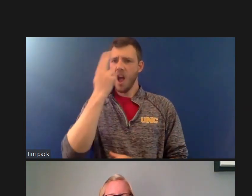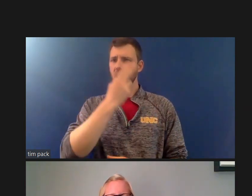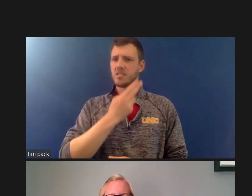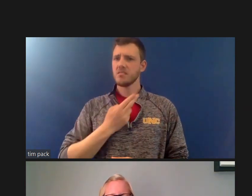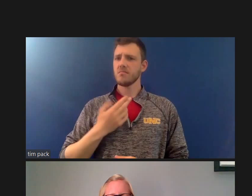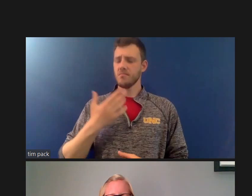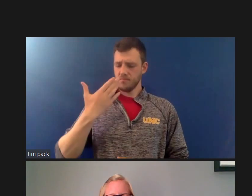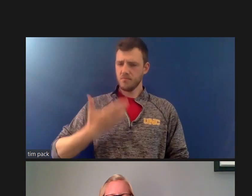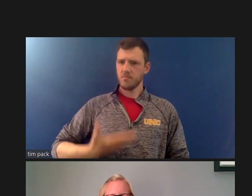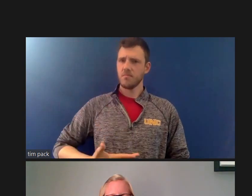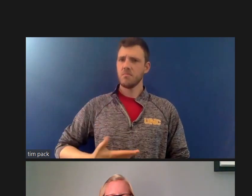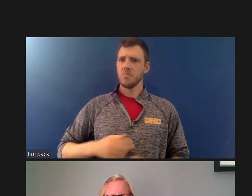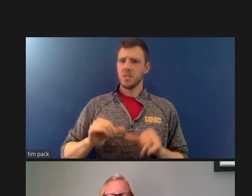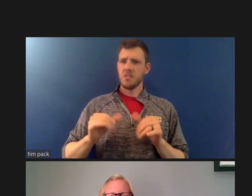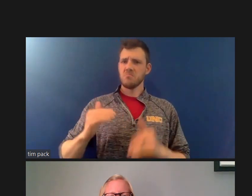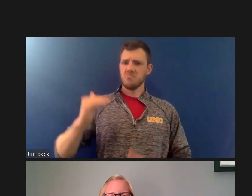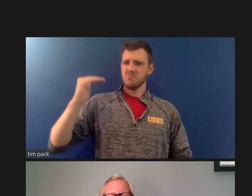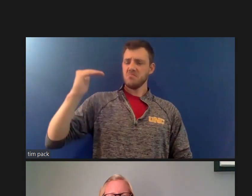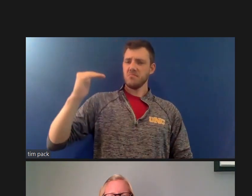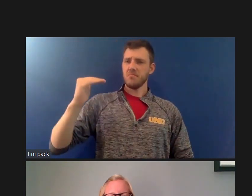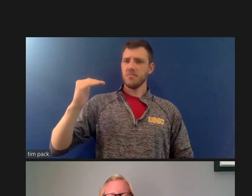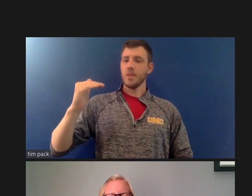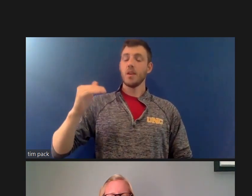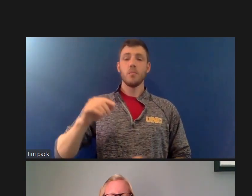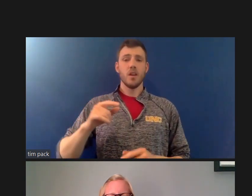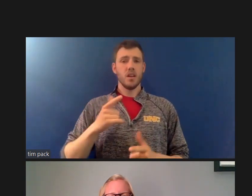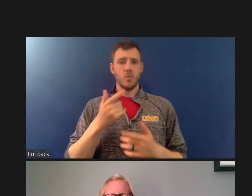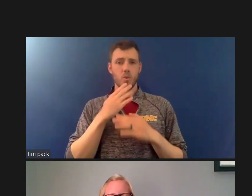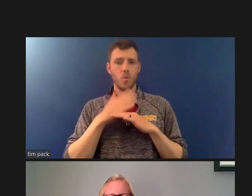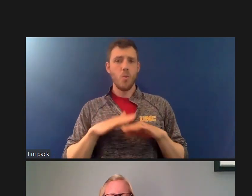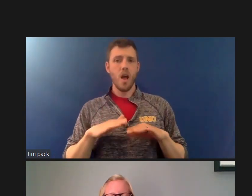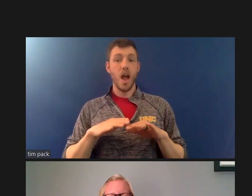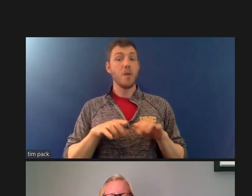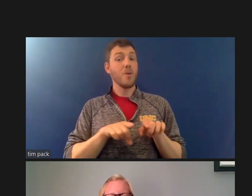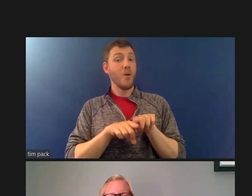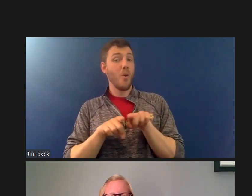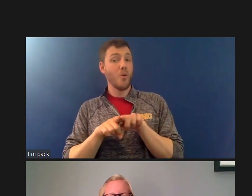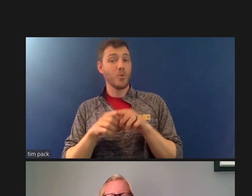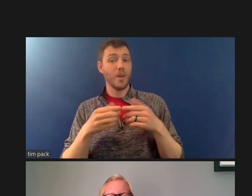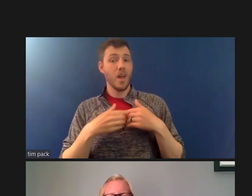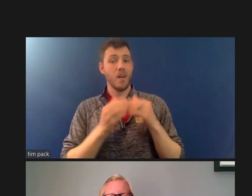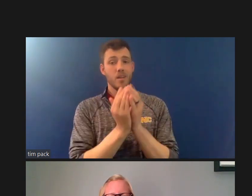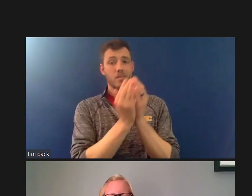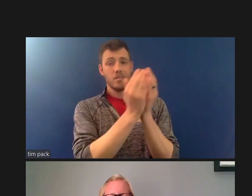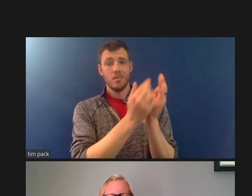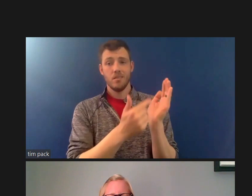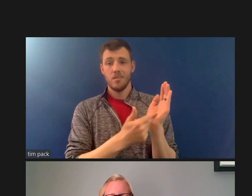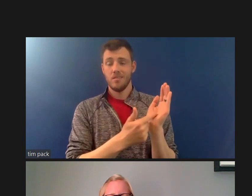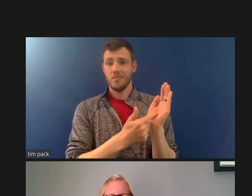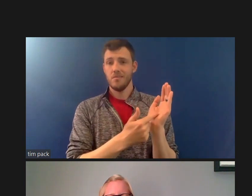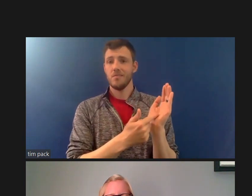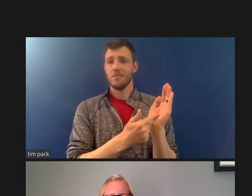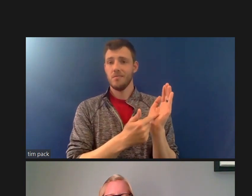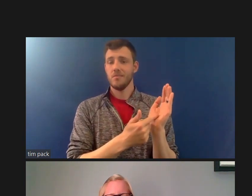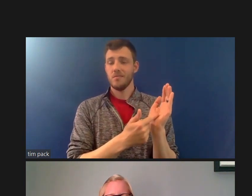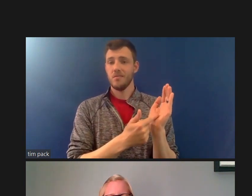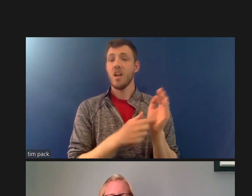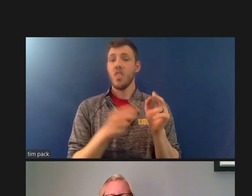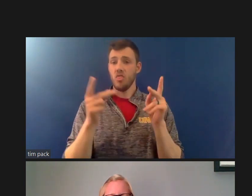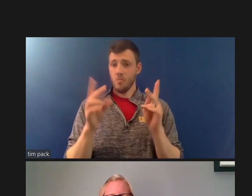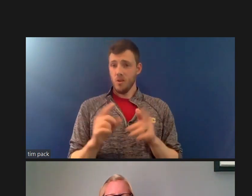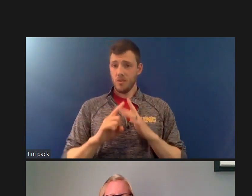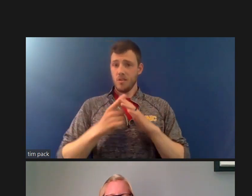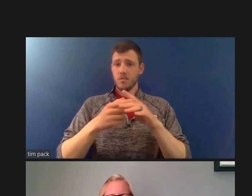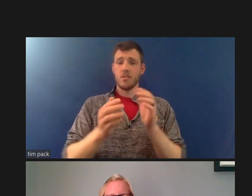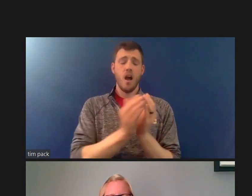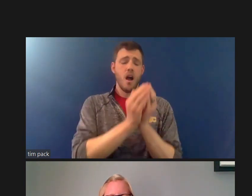most obscurely, yet most powerfully, there was the conch. That being that had blown that had sat waiting for them on the